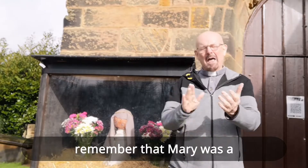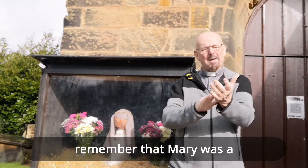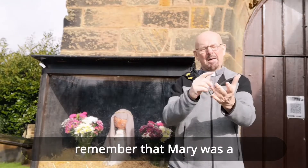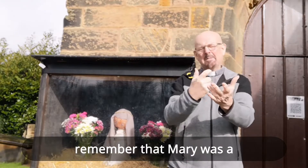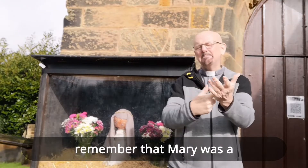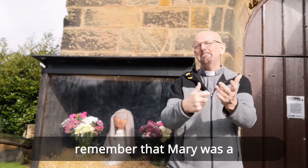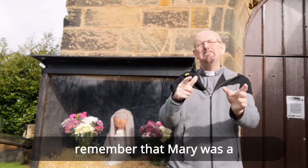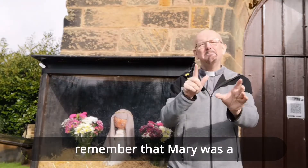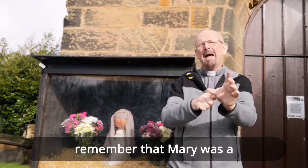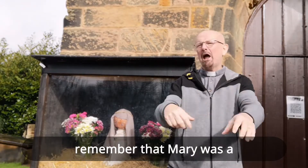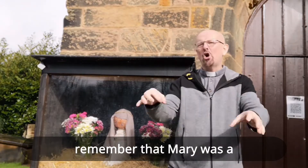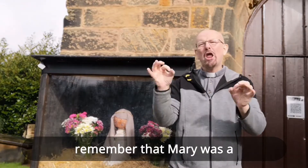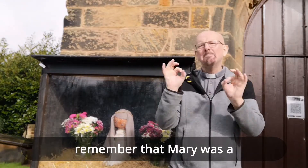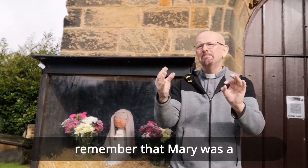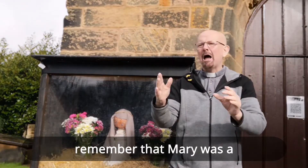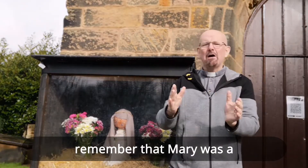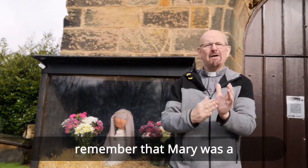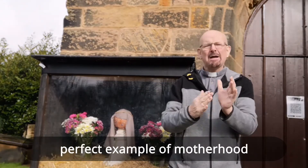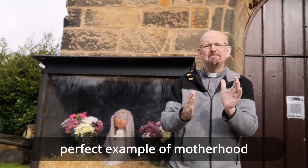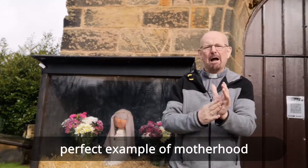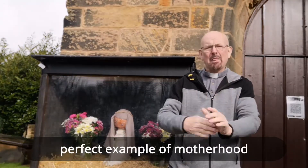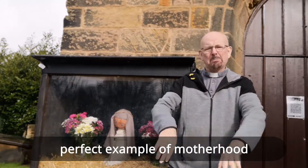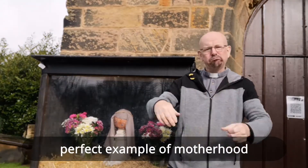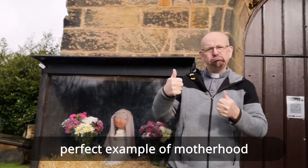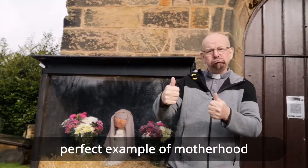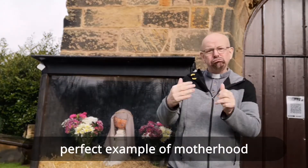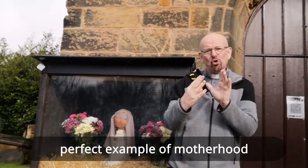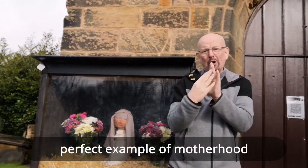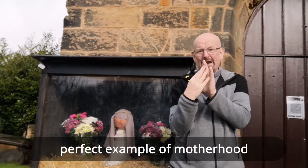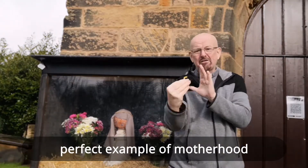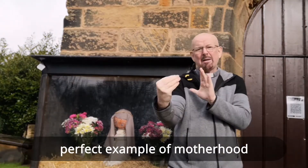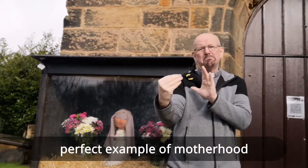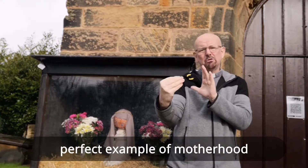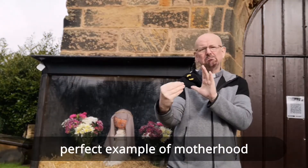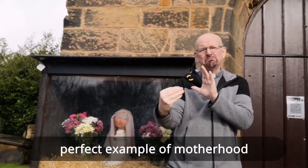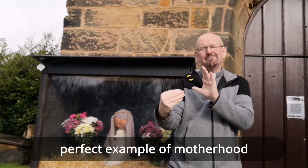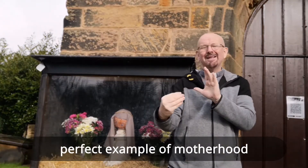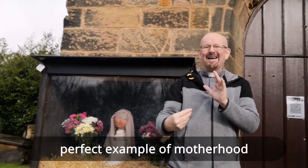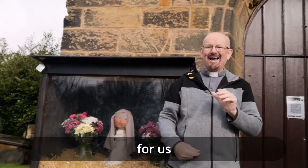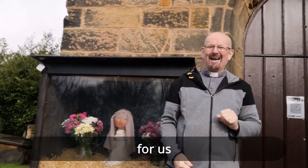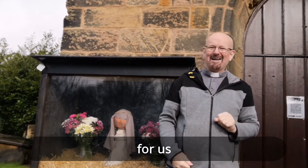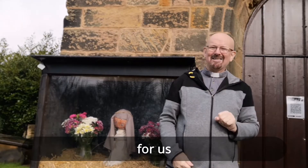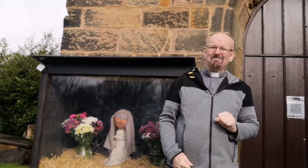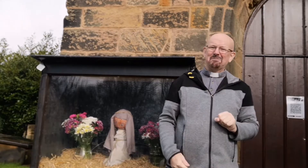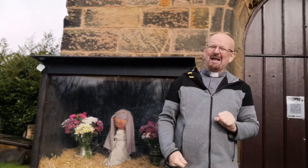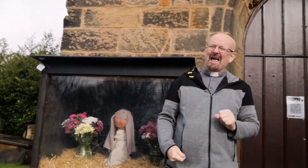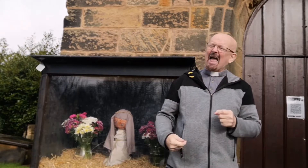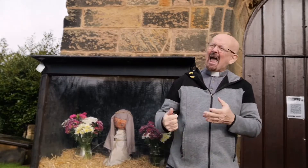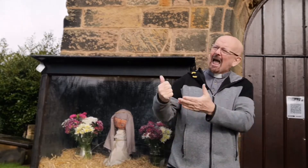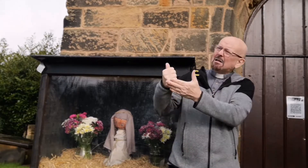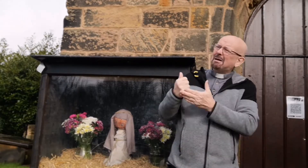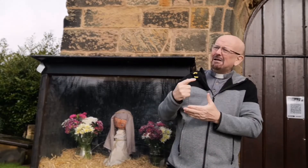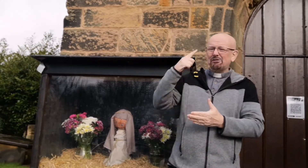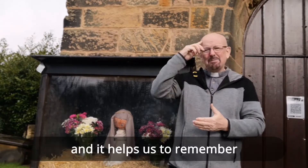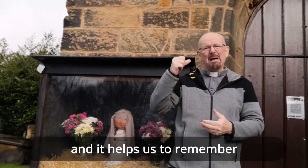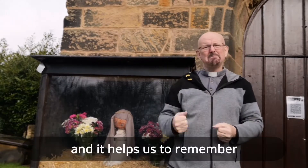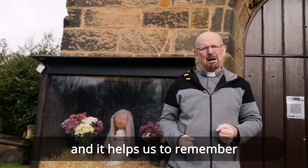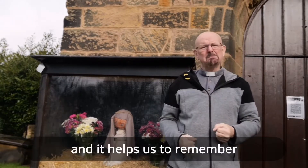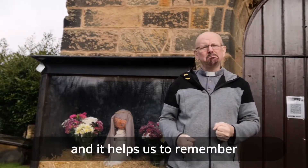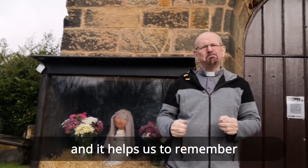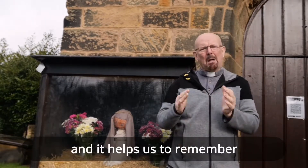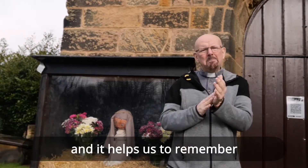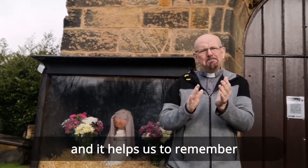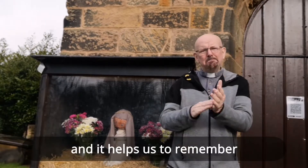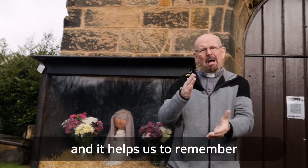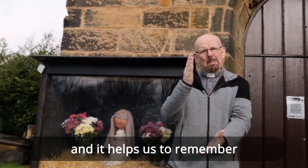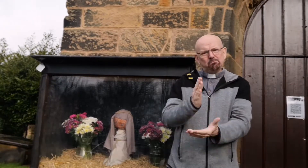we remember that Mary was a perfect example of motherhood for us. And it